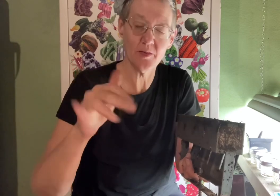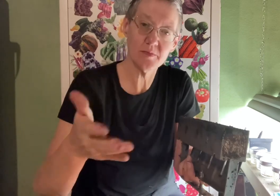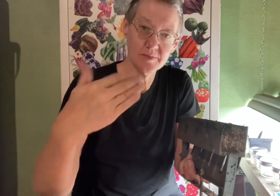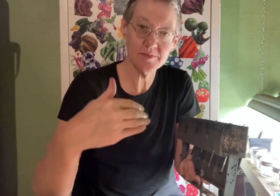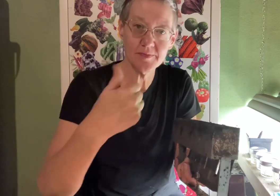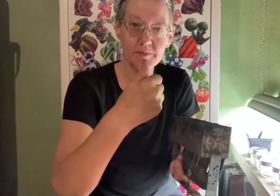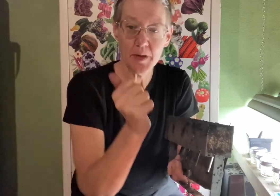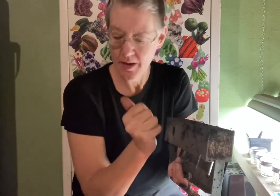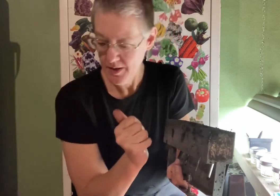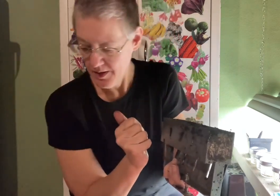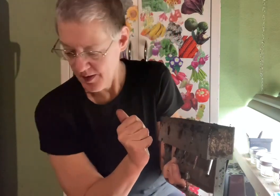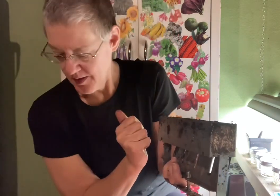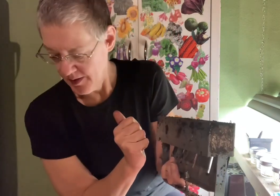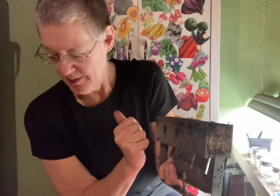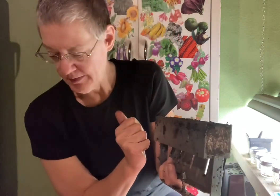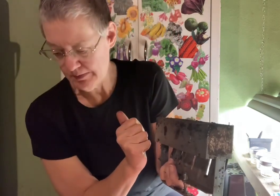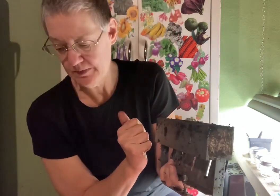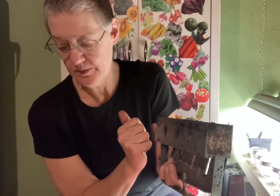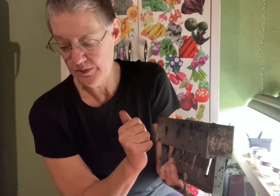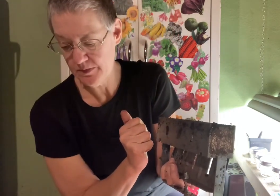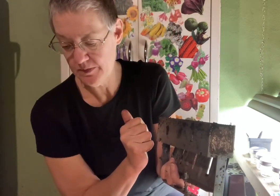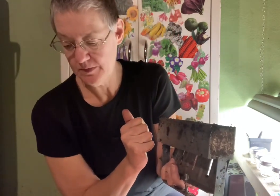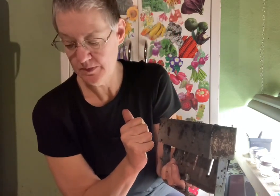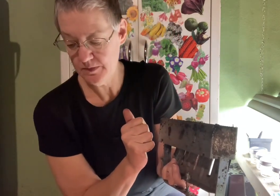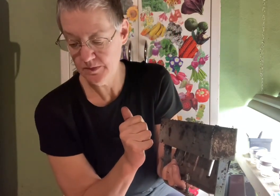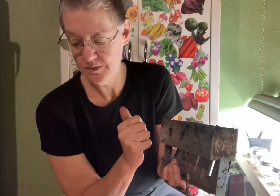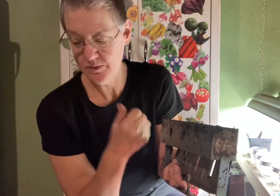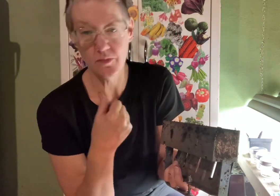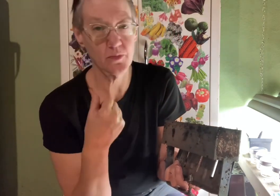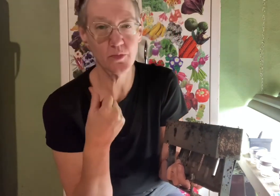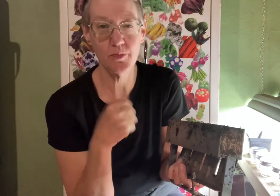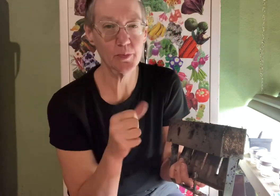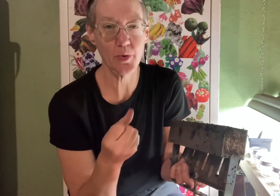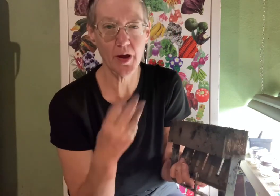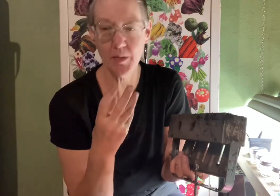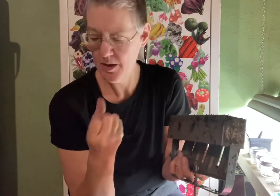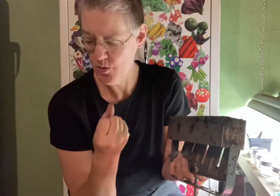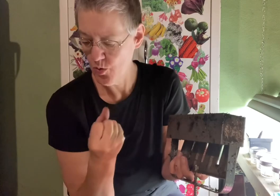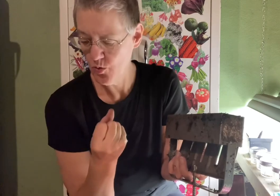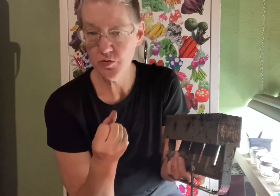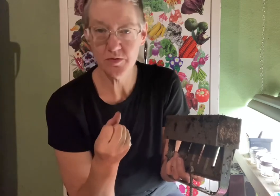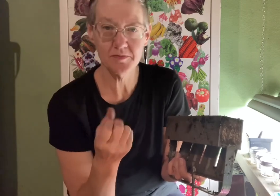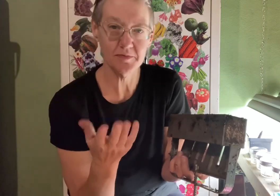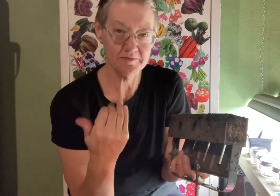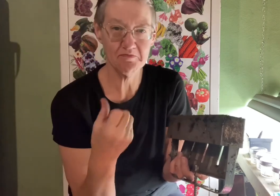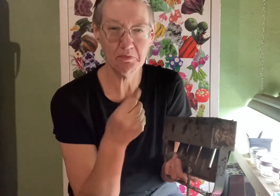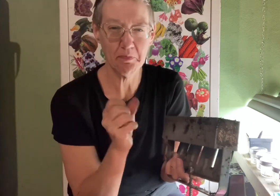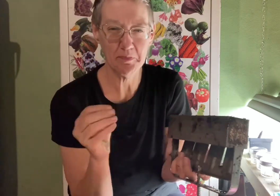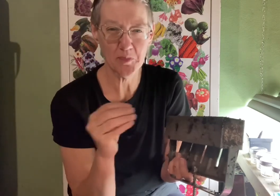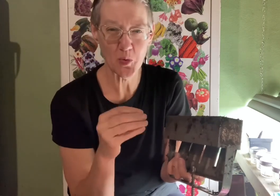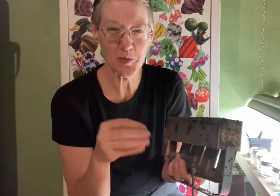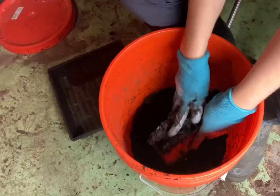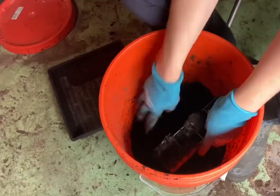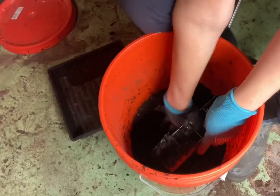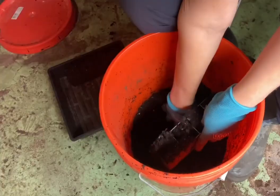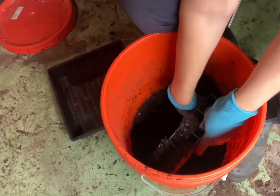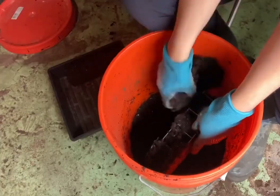Then push it into the tray. So come on, let's make, I don't really remember how many it holds, but let's make some more.